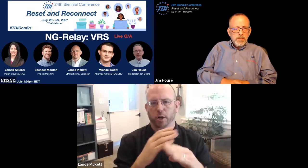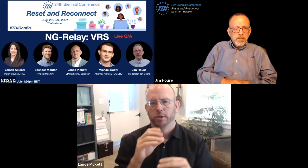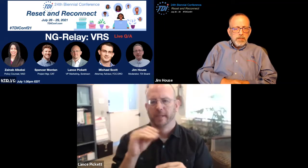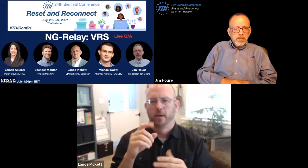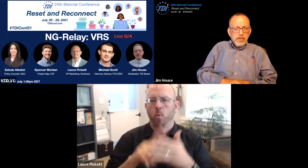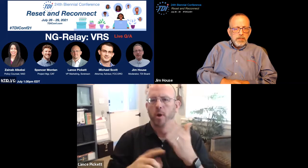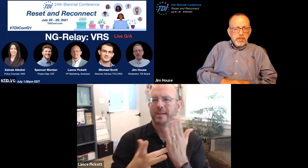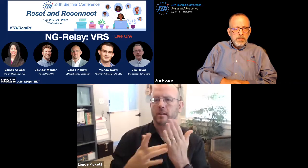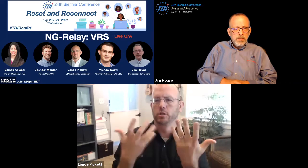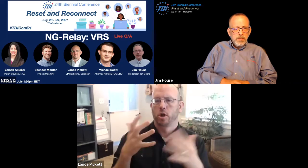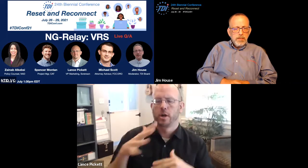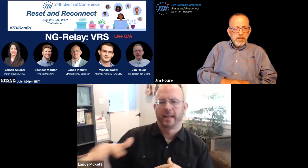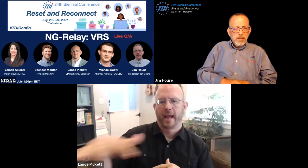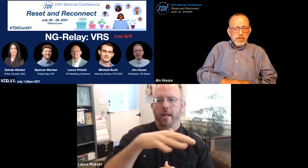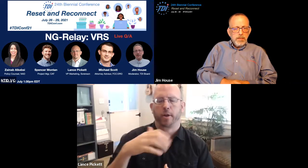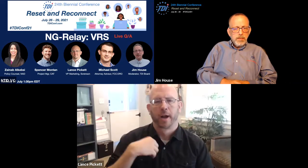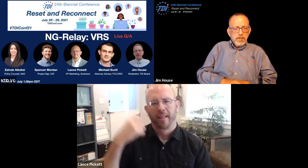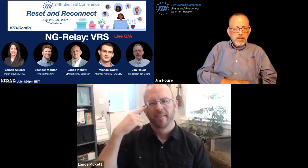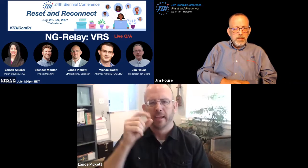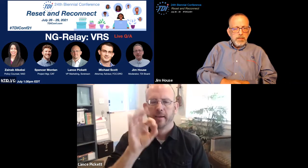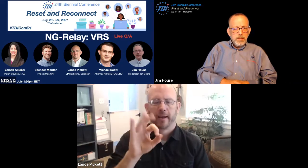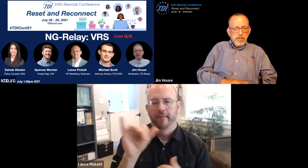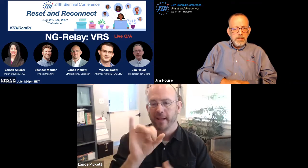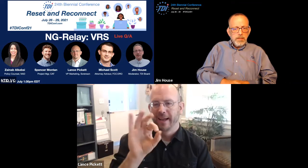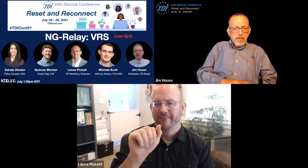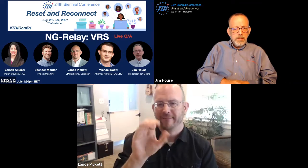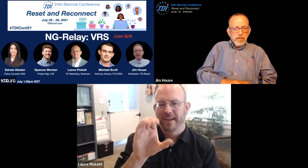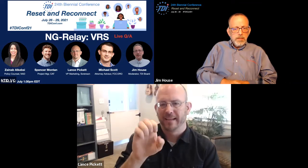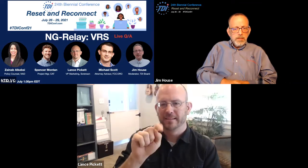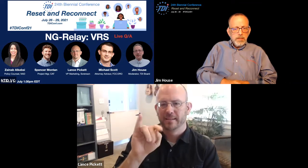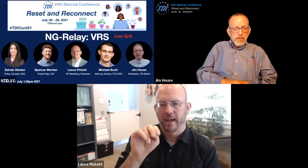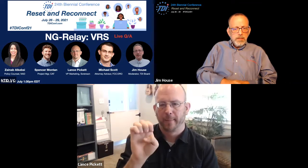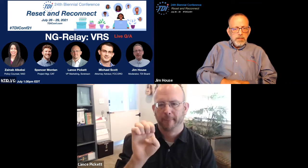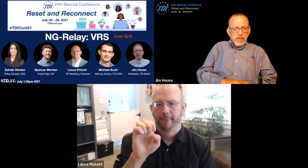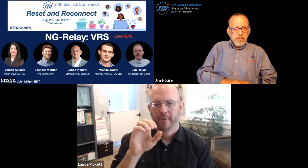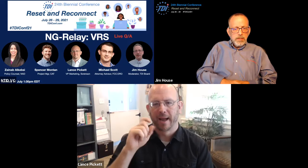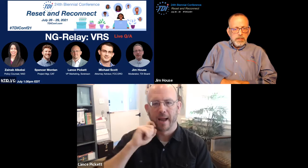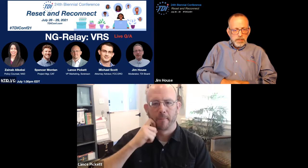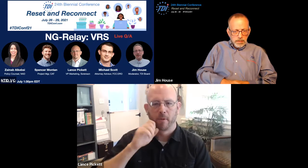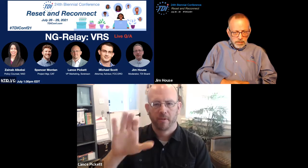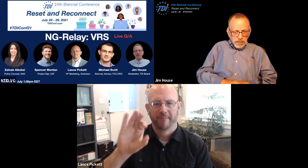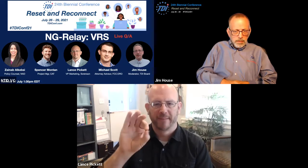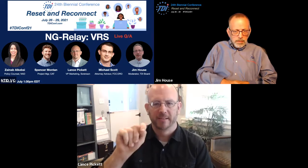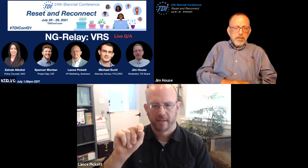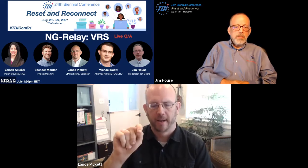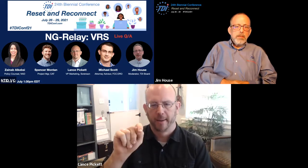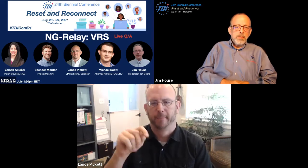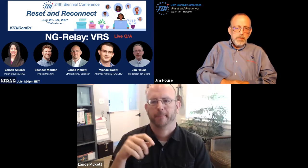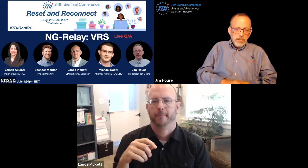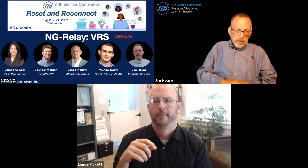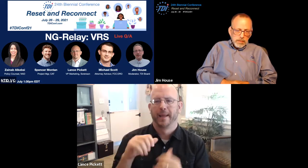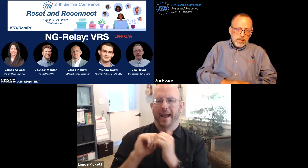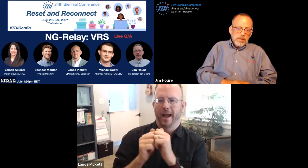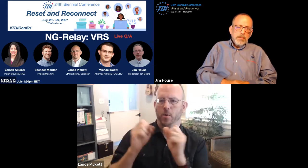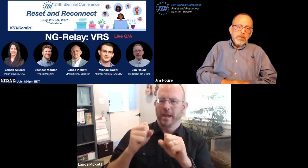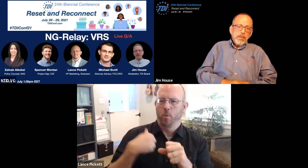I want to think about the technological barriers of what technology is already out there. So I'm thinking of like FaceTime, Apple's